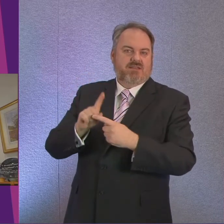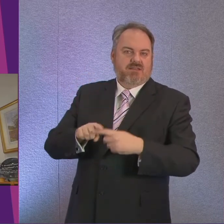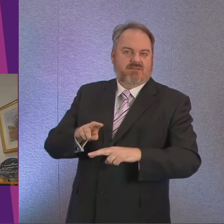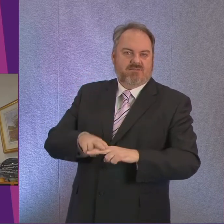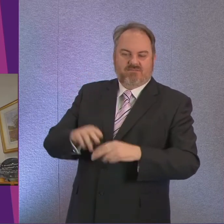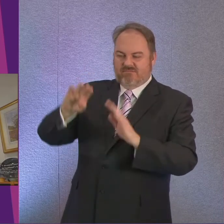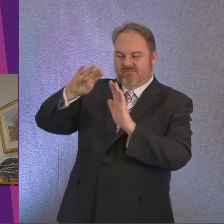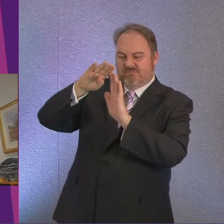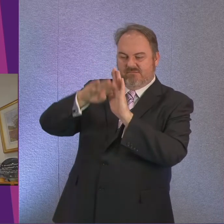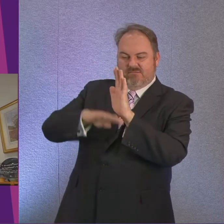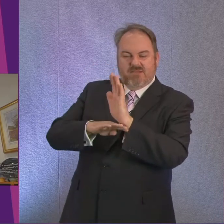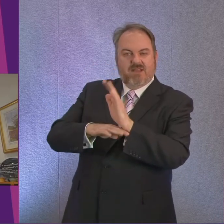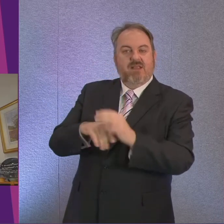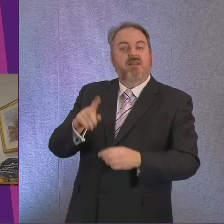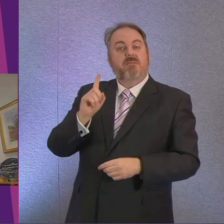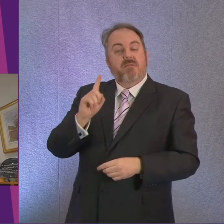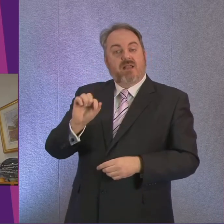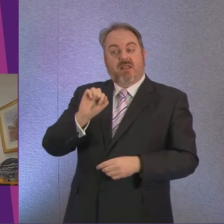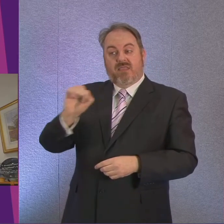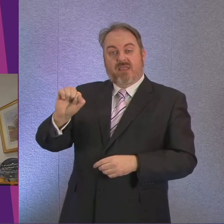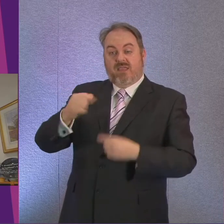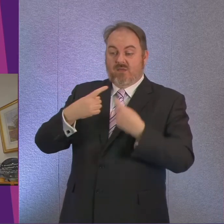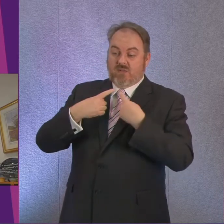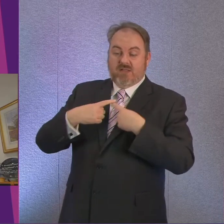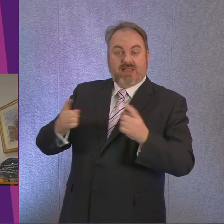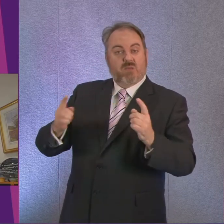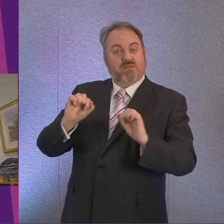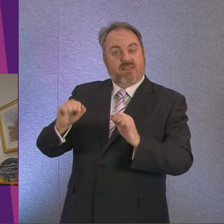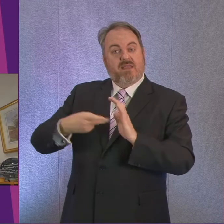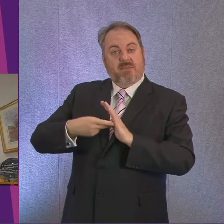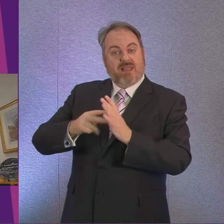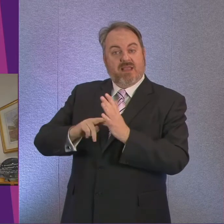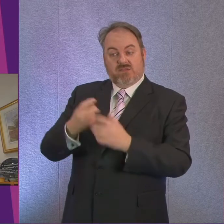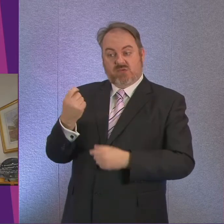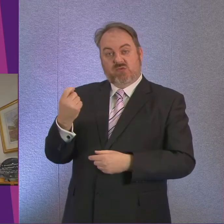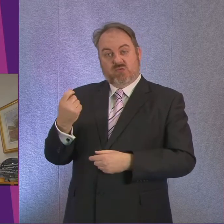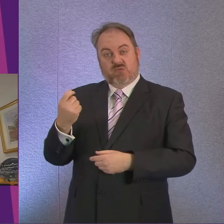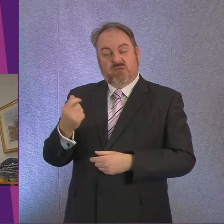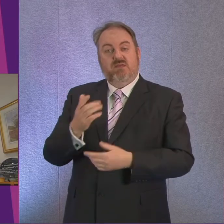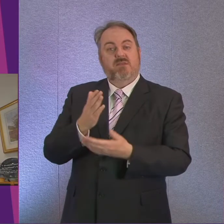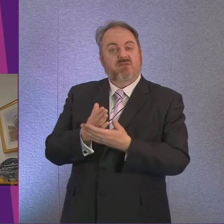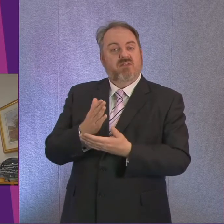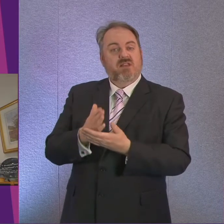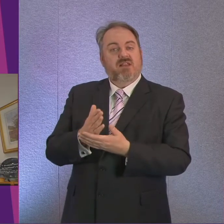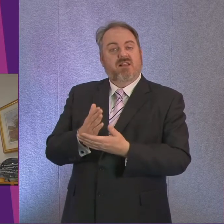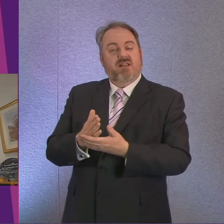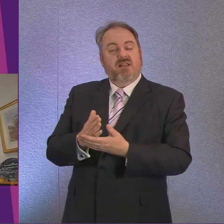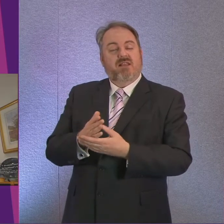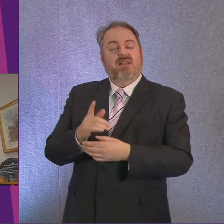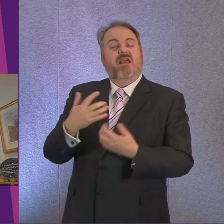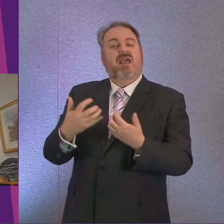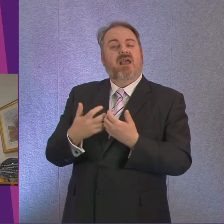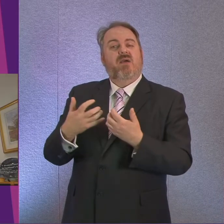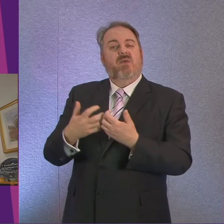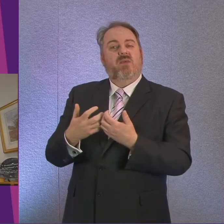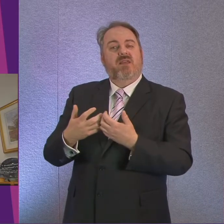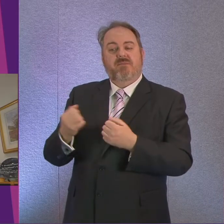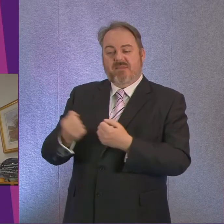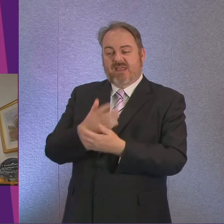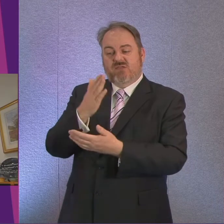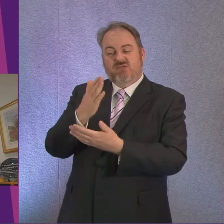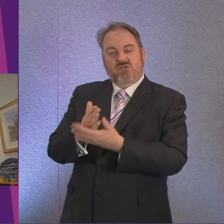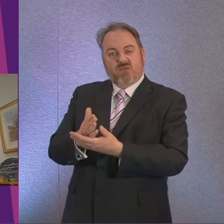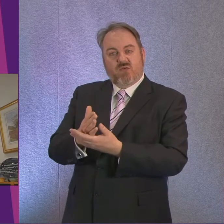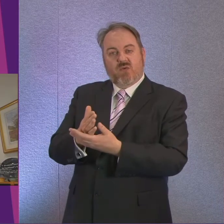due course. But the fundamental question that the system depends upon is the delivery of teacher